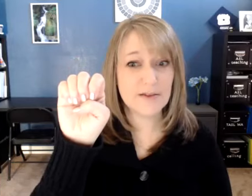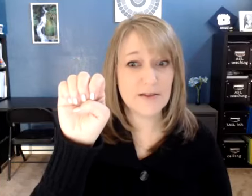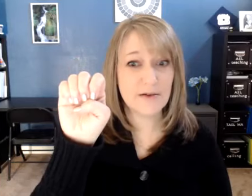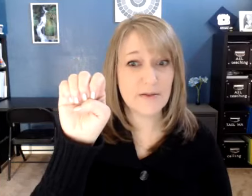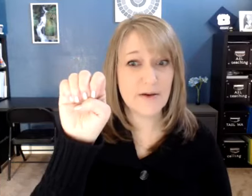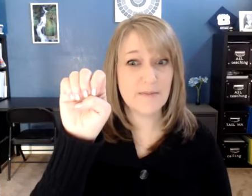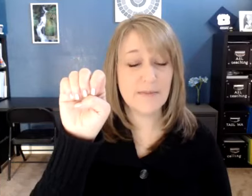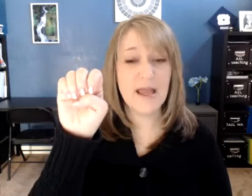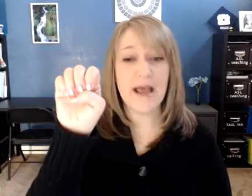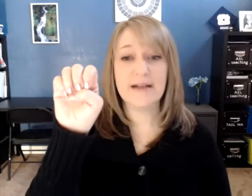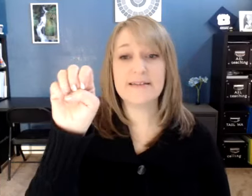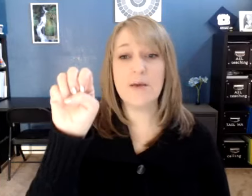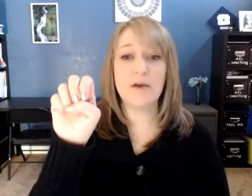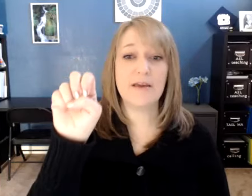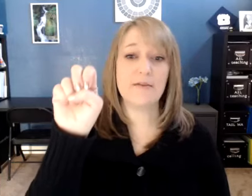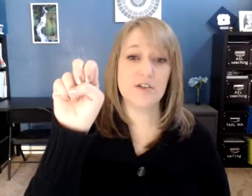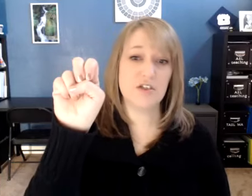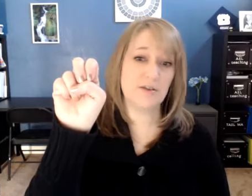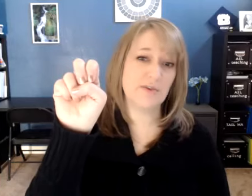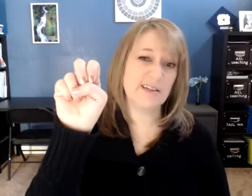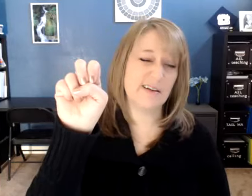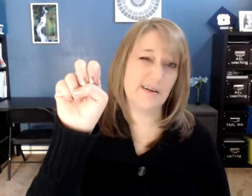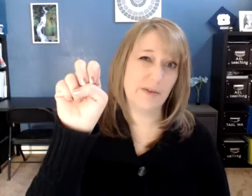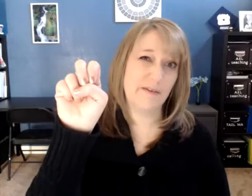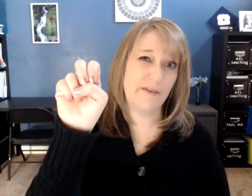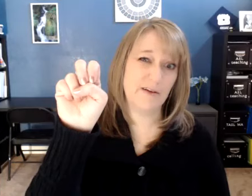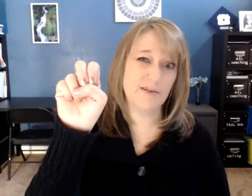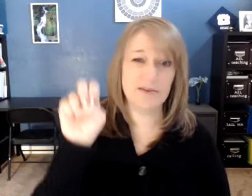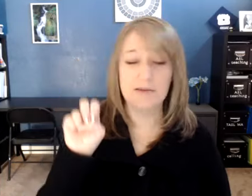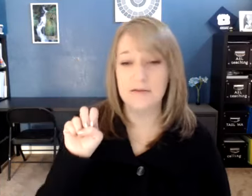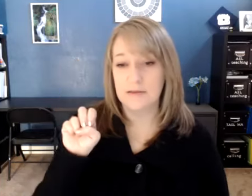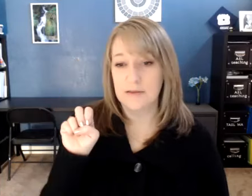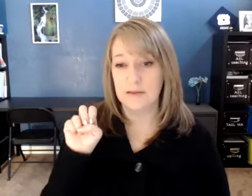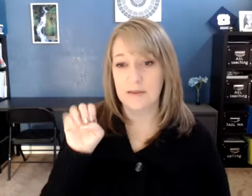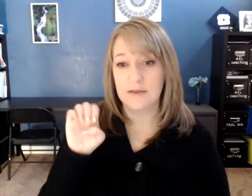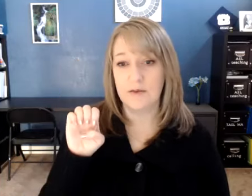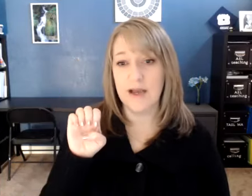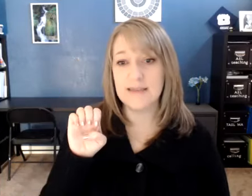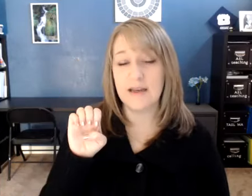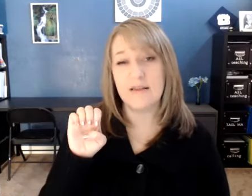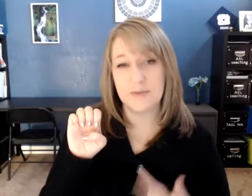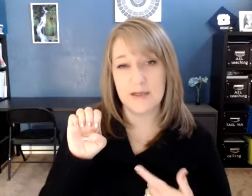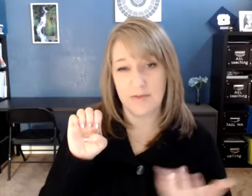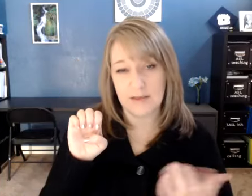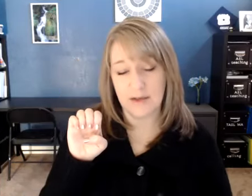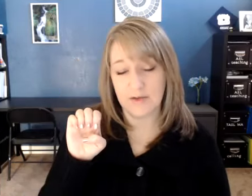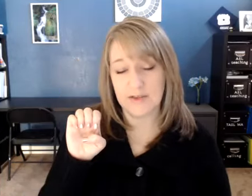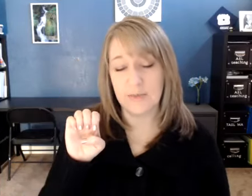on their thumb, and some will even just rest a couple of fingers. So I sign it this way, so that's how you'll see me